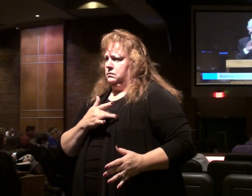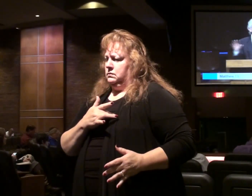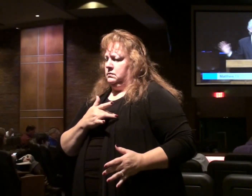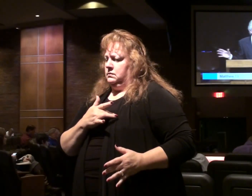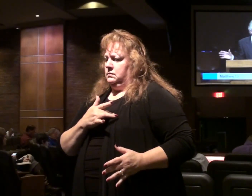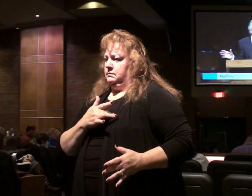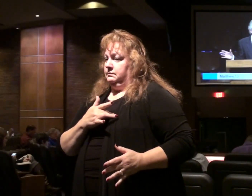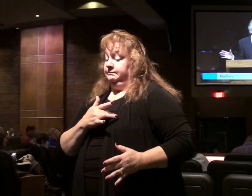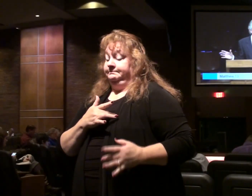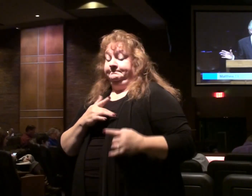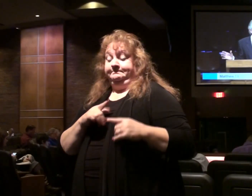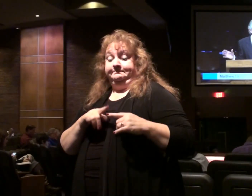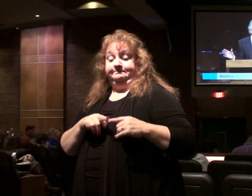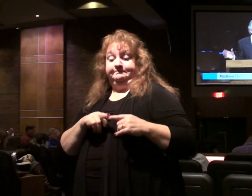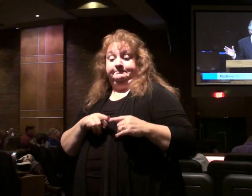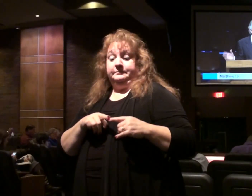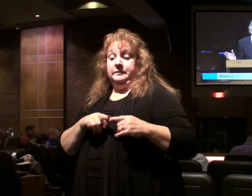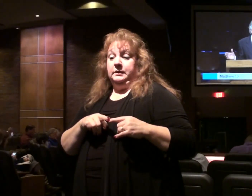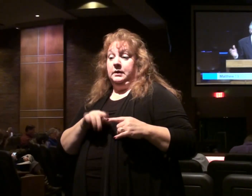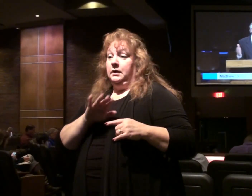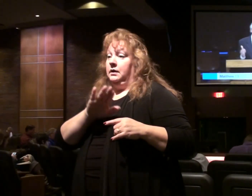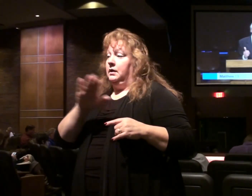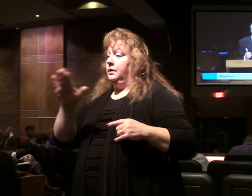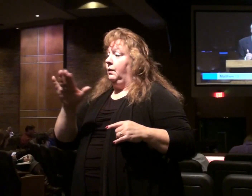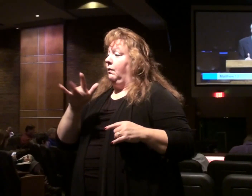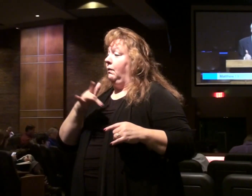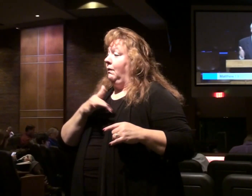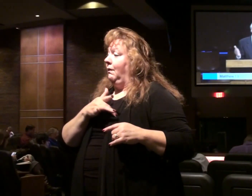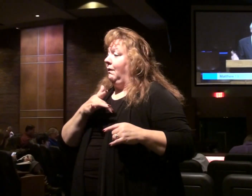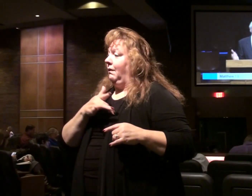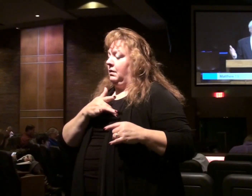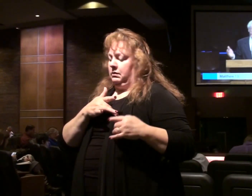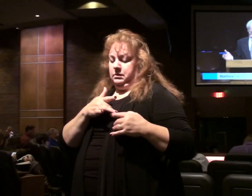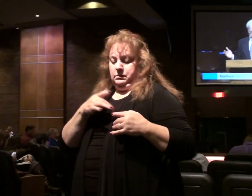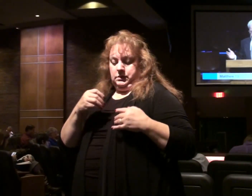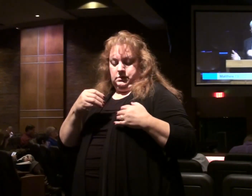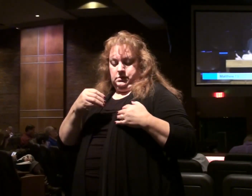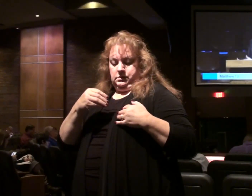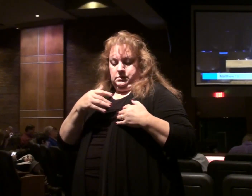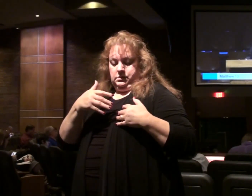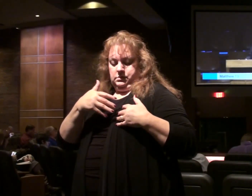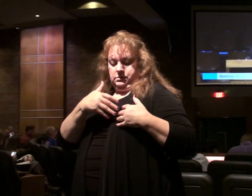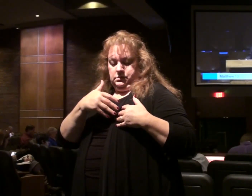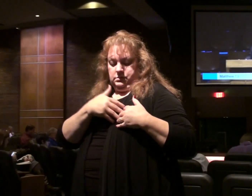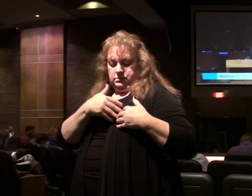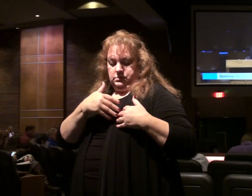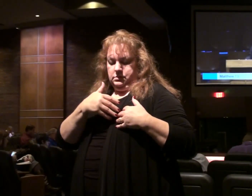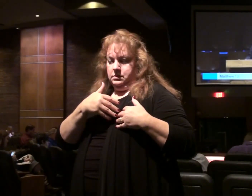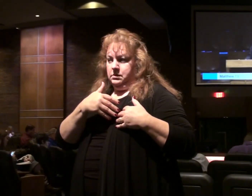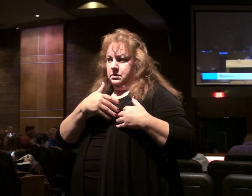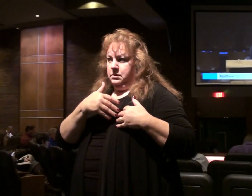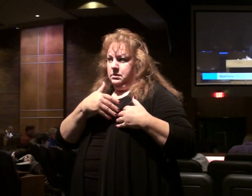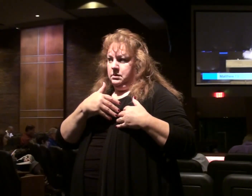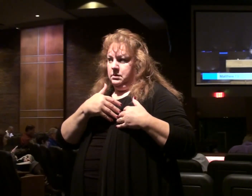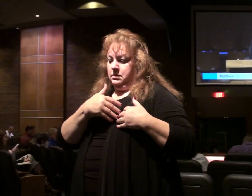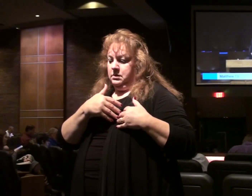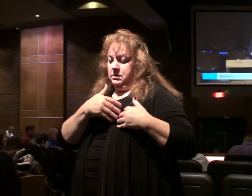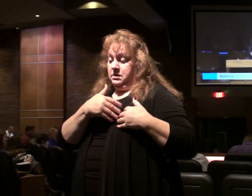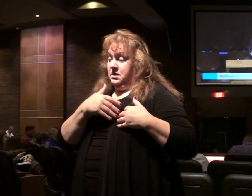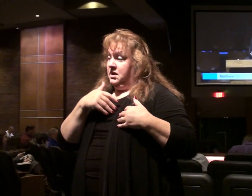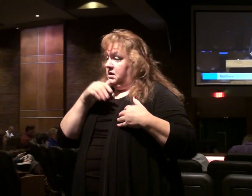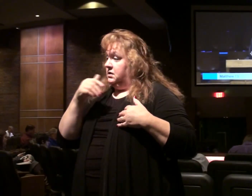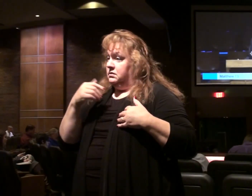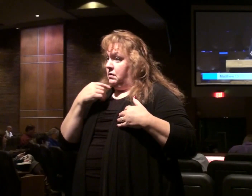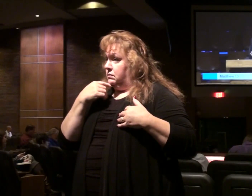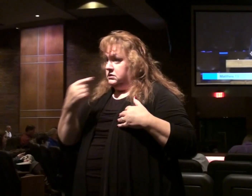it all depends on what kind of heart the seed falls on. Now, if you don't sow